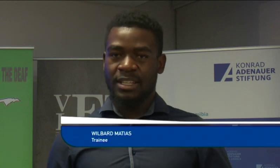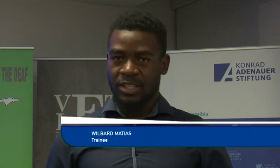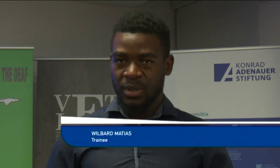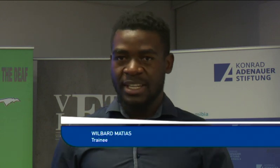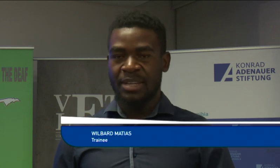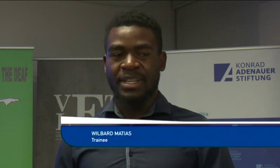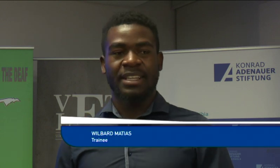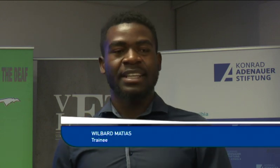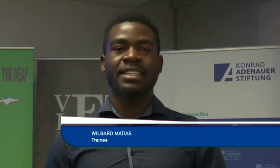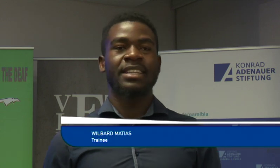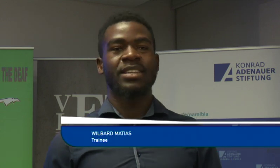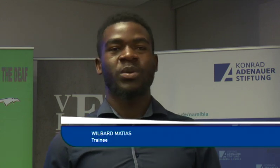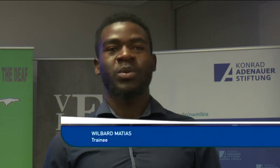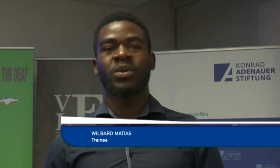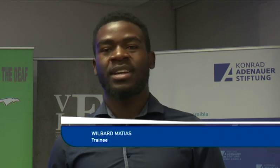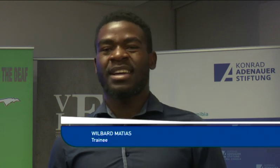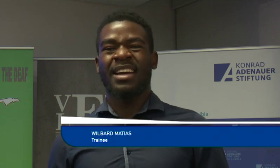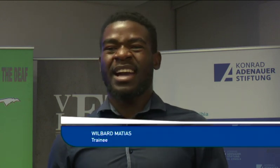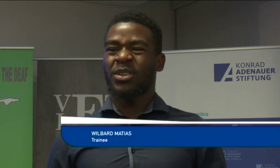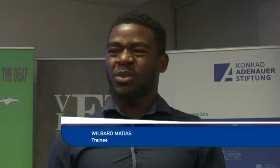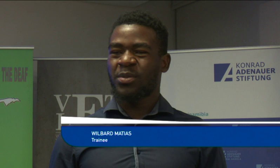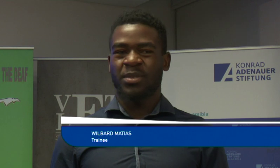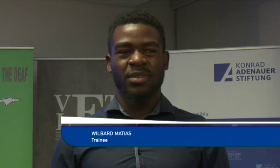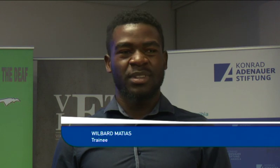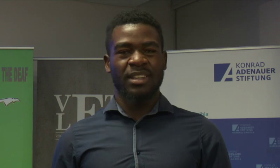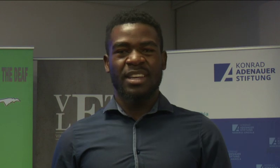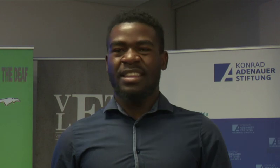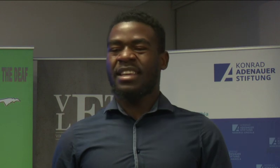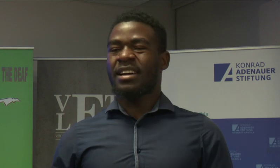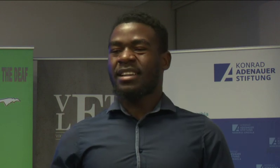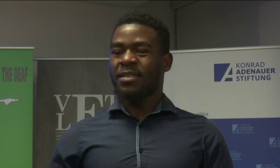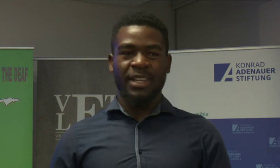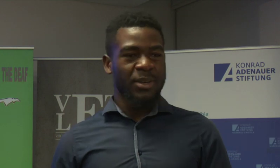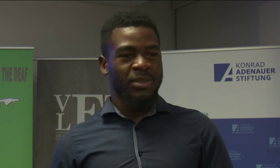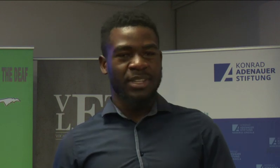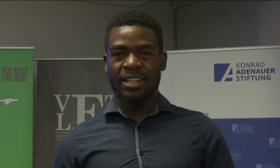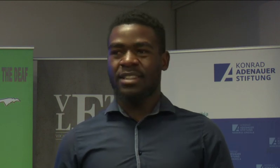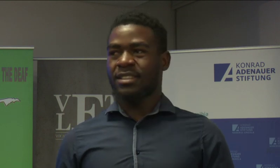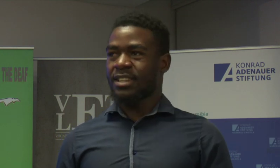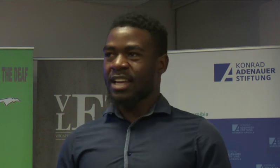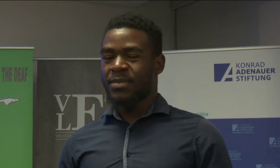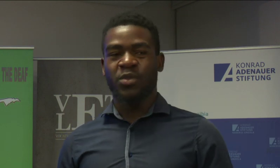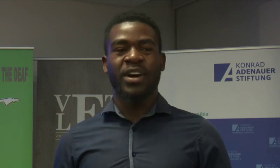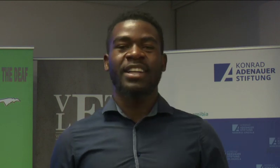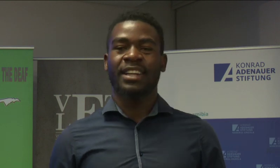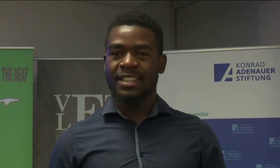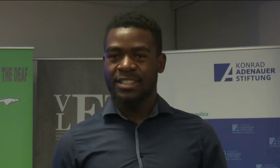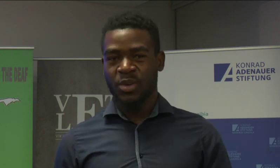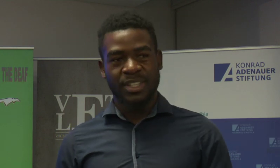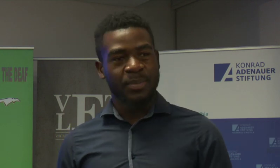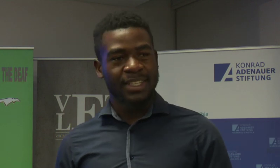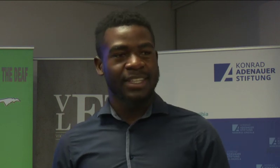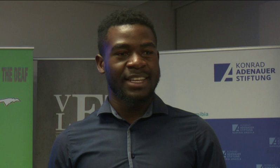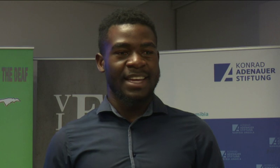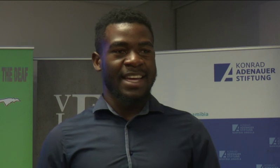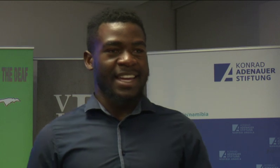school and as well in my class. So I thought of they are left out, and the times you find in